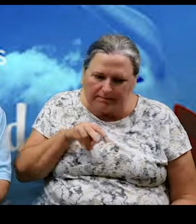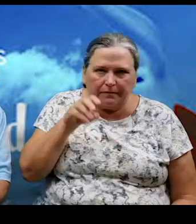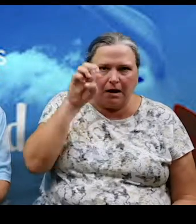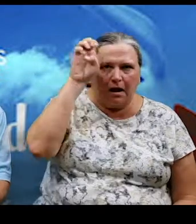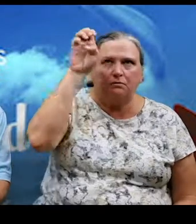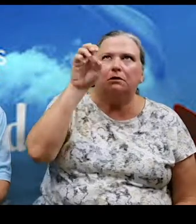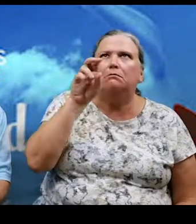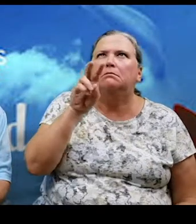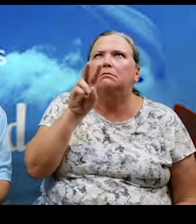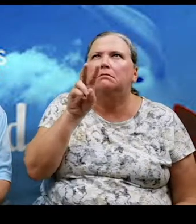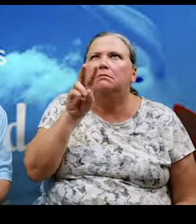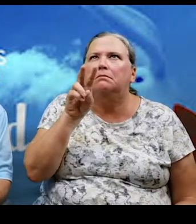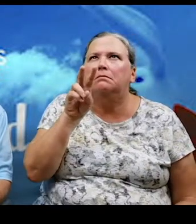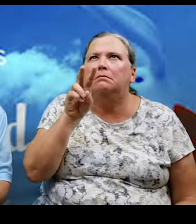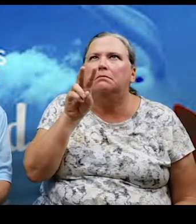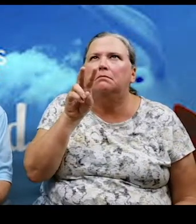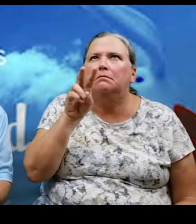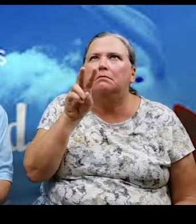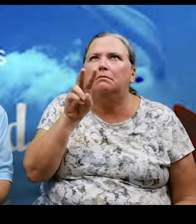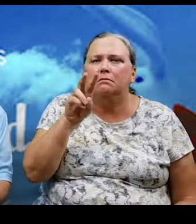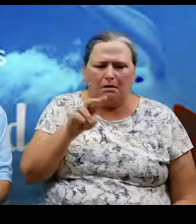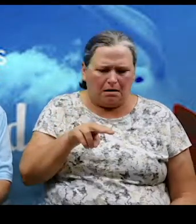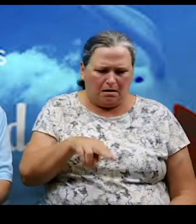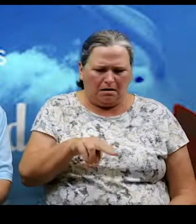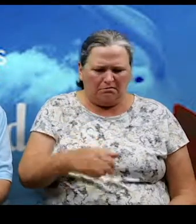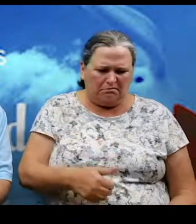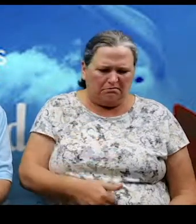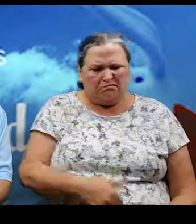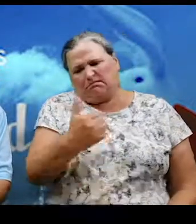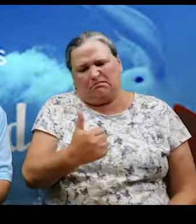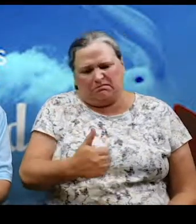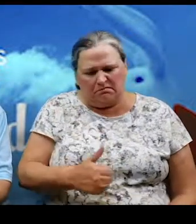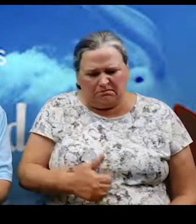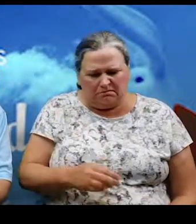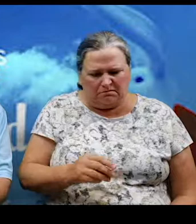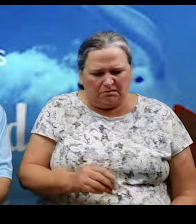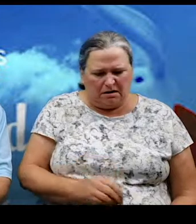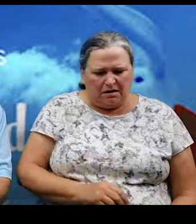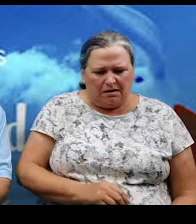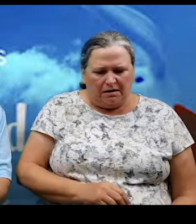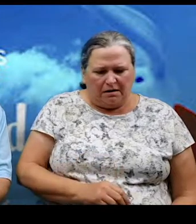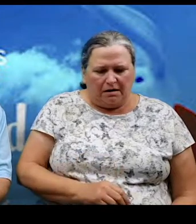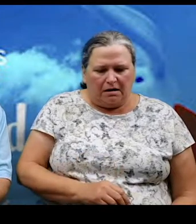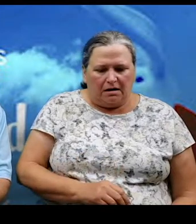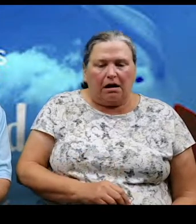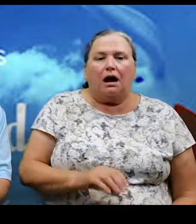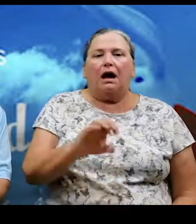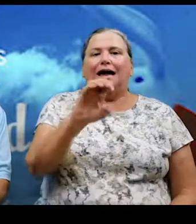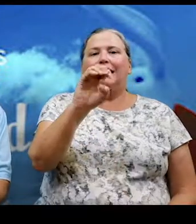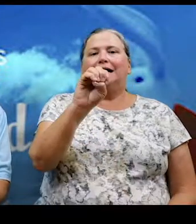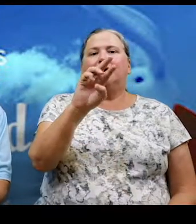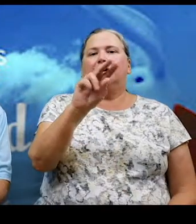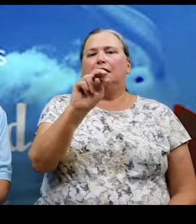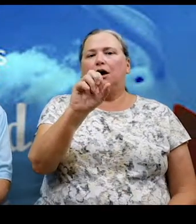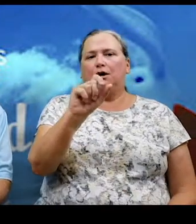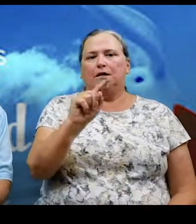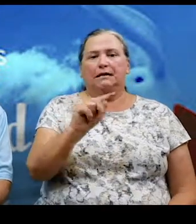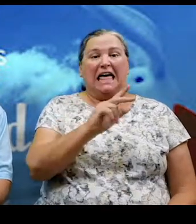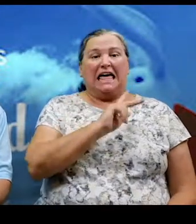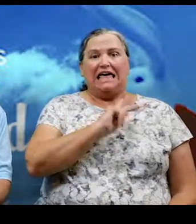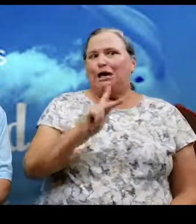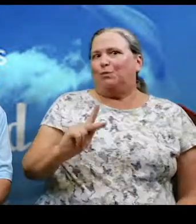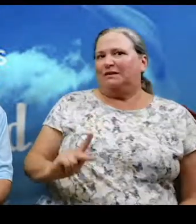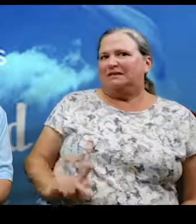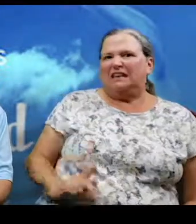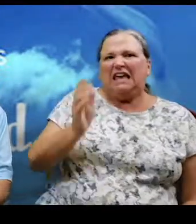back. "Hey, get out of here, you dog!" It was Ernest, king of garbages, and